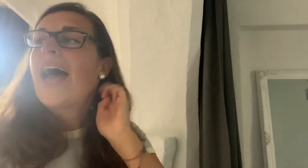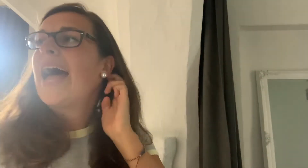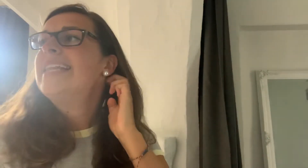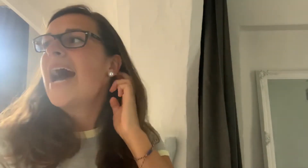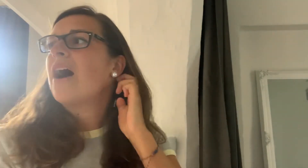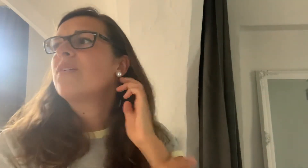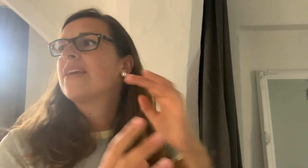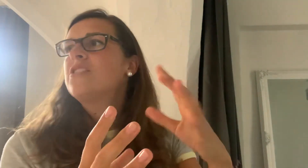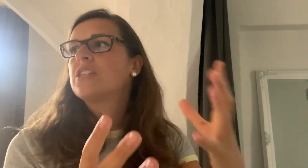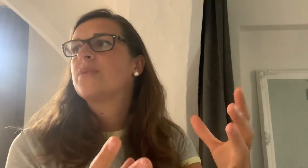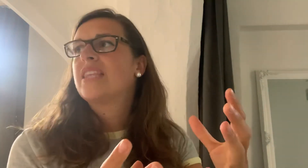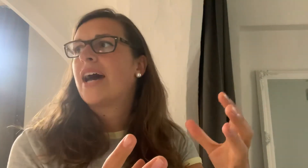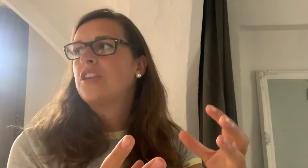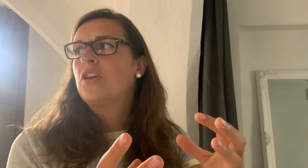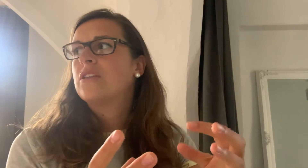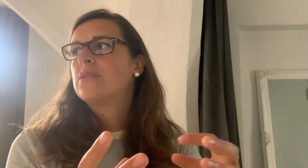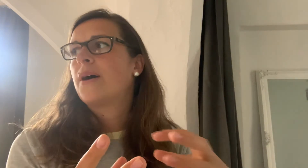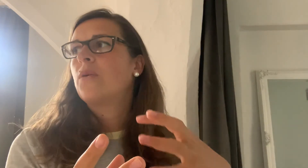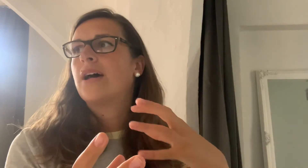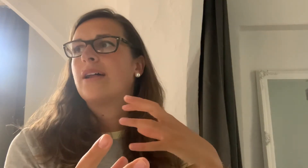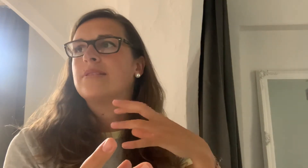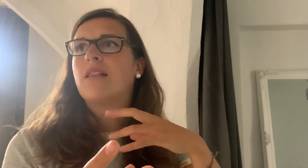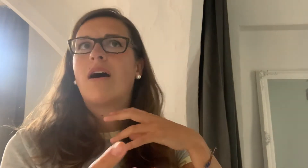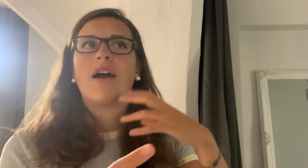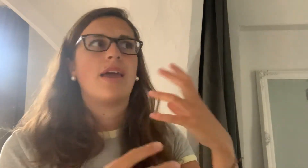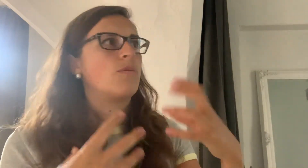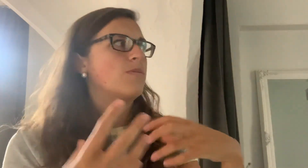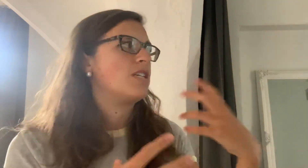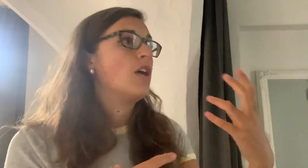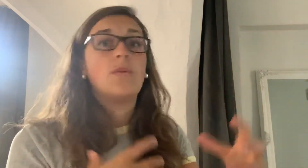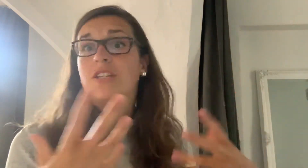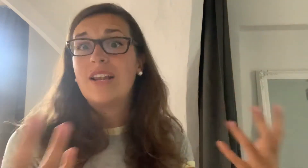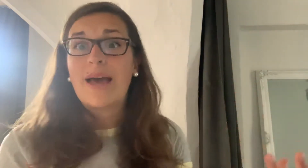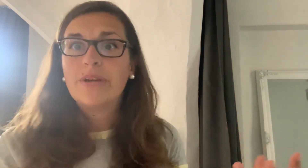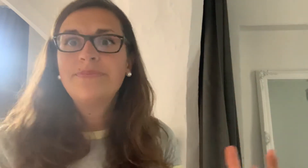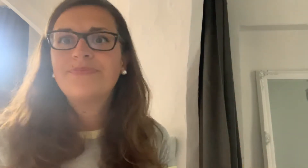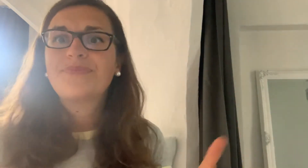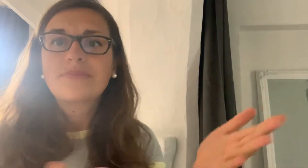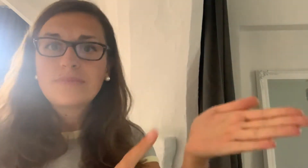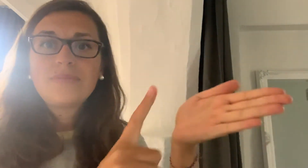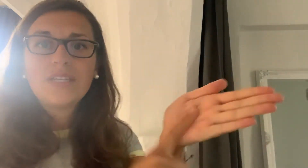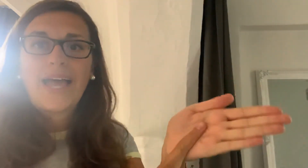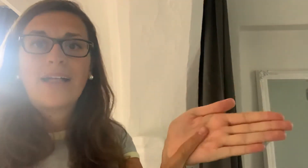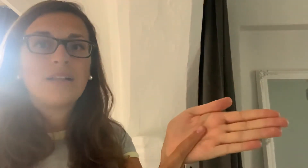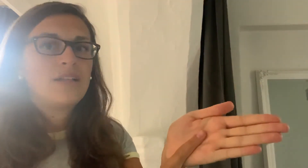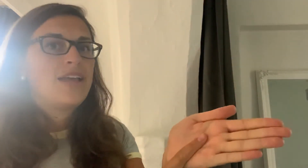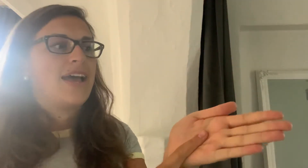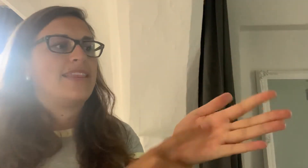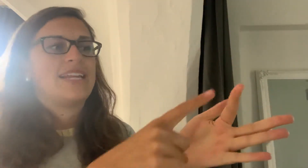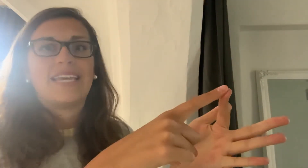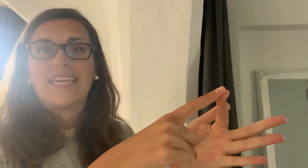And now, even just with that, you can spell words like, what could we do? We could do lemon, L, and then